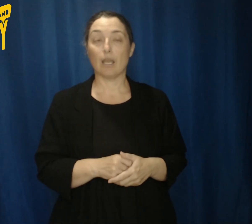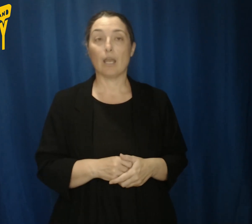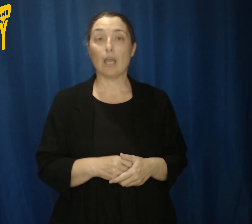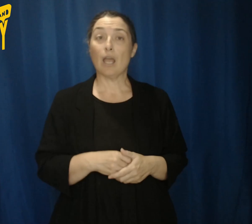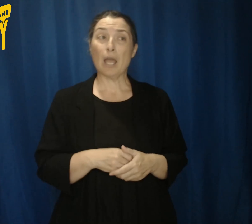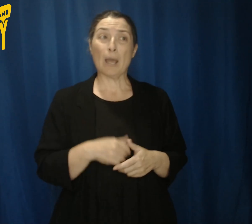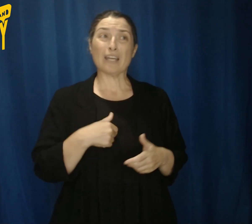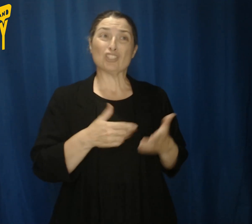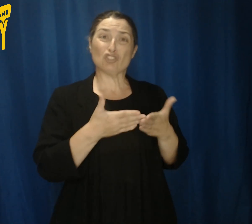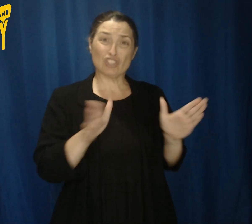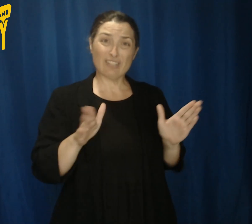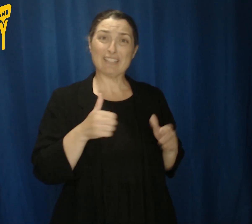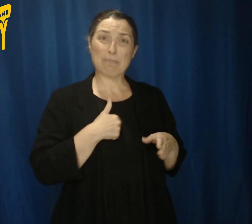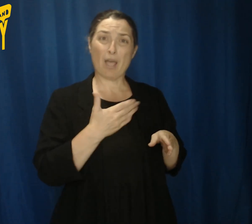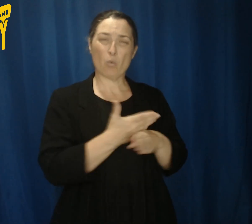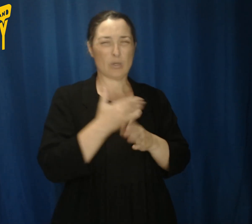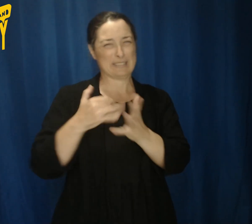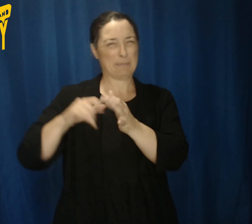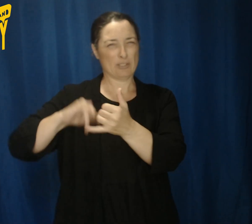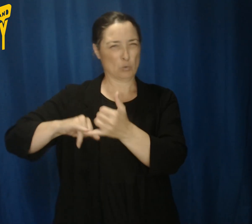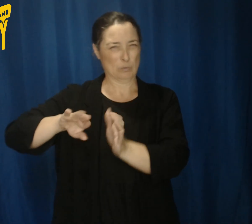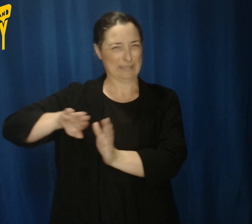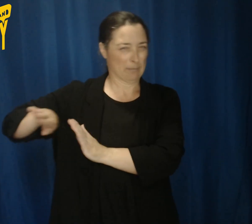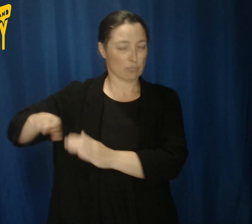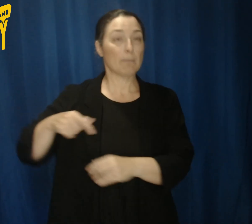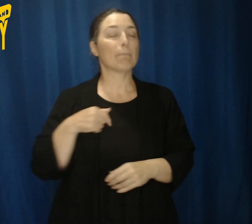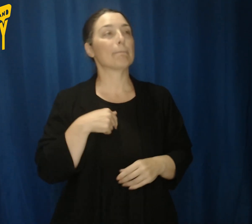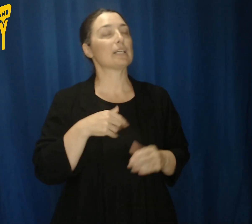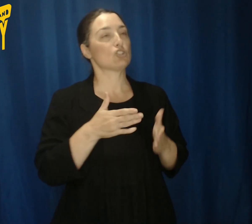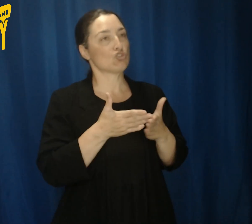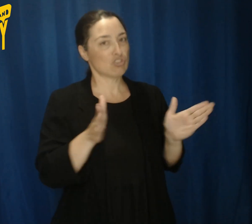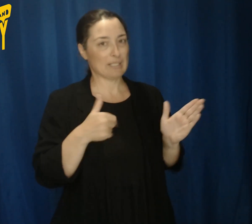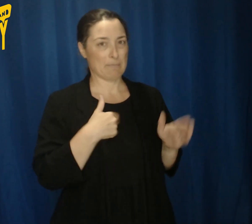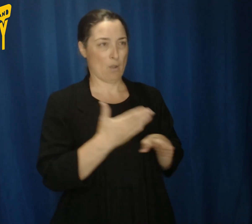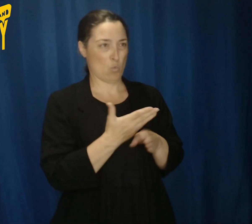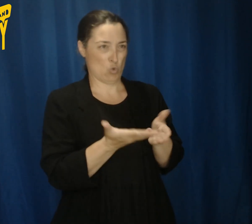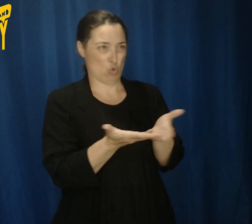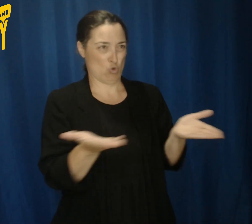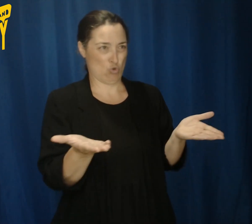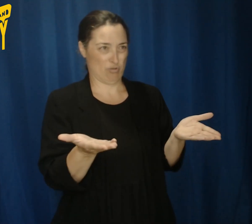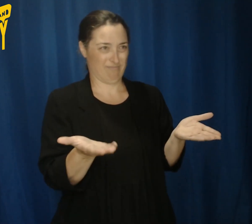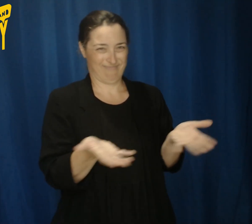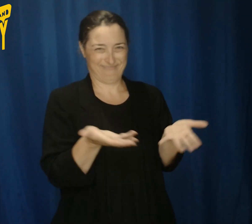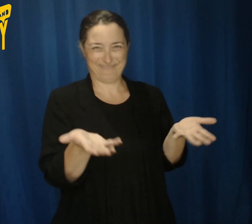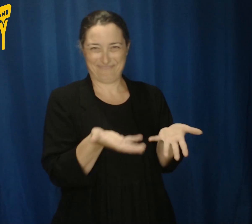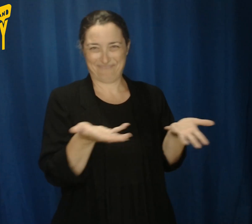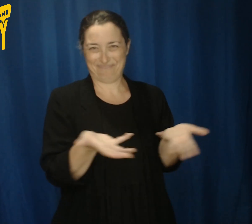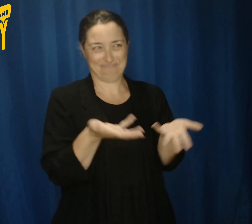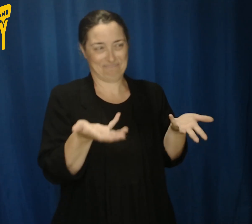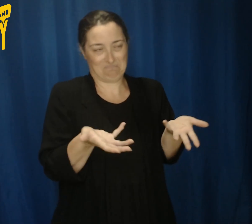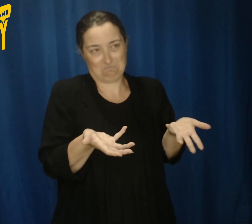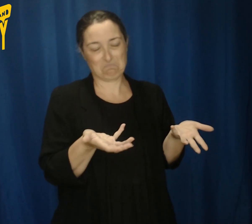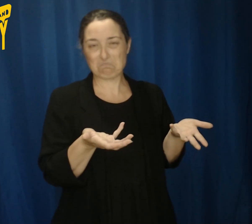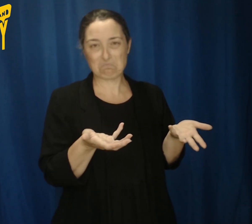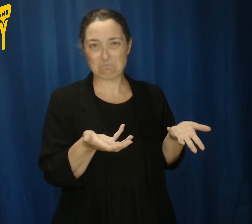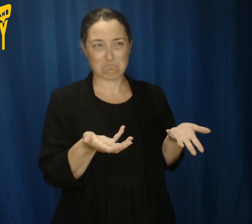be read as whatever you want to make of it. Like, whatever you make of the plane crash with